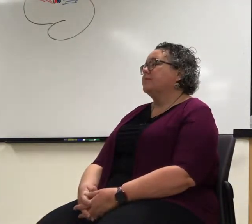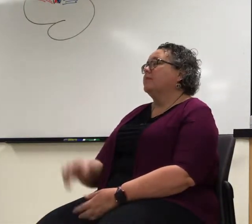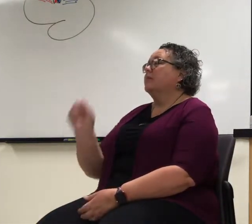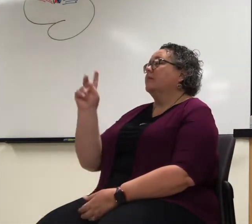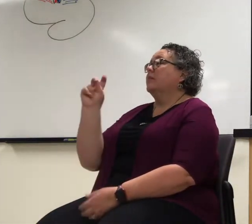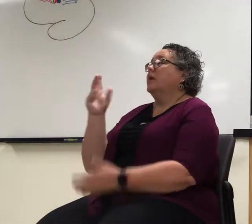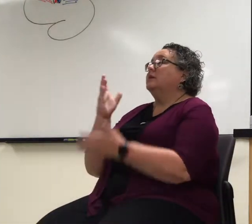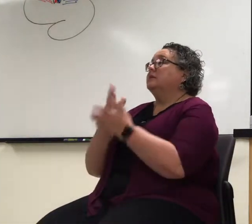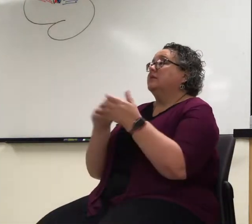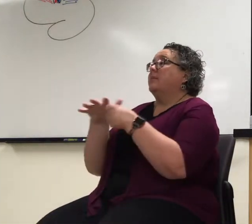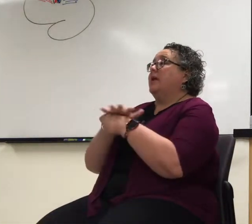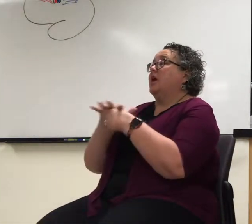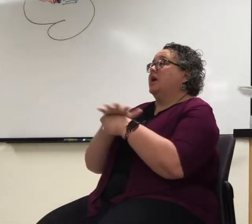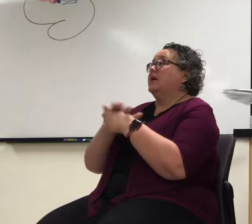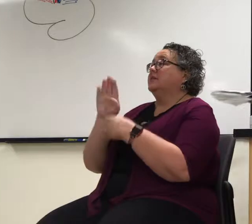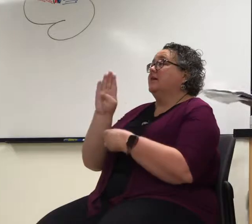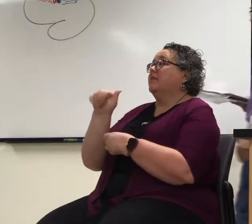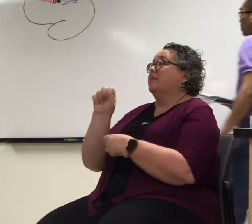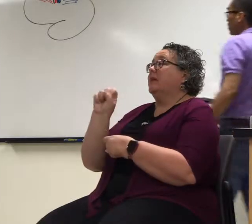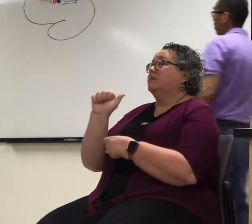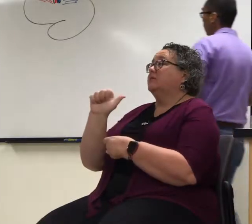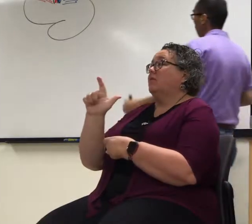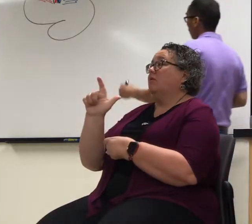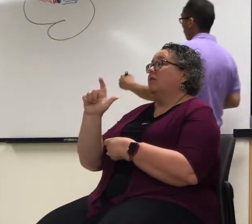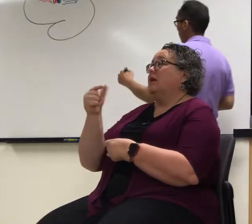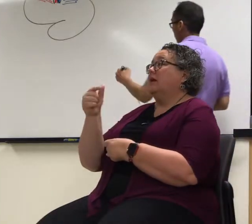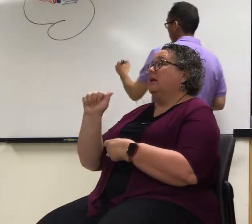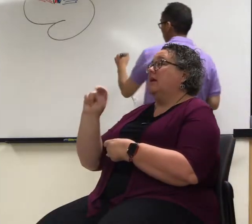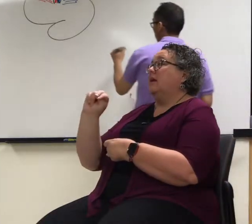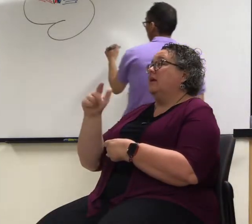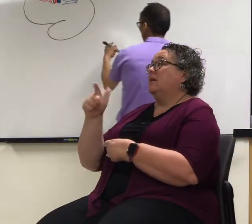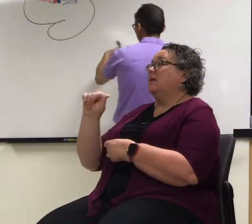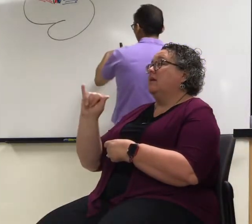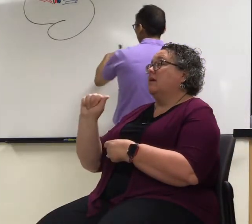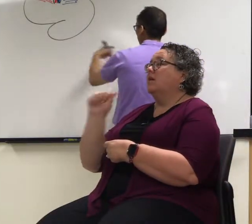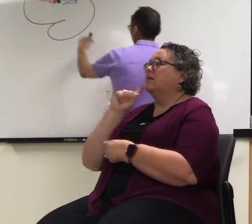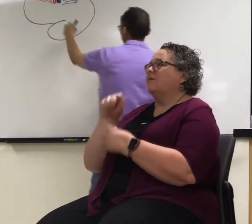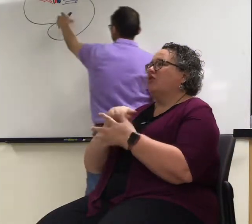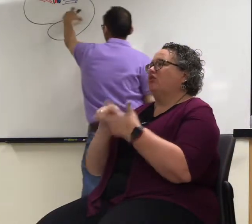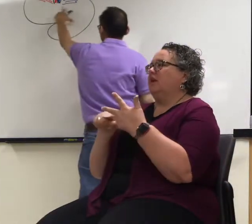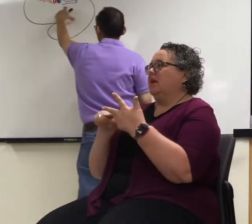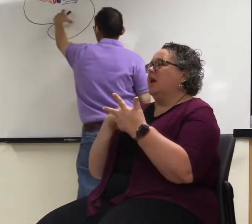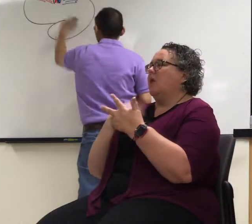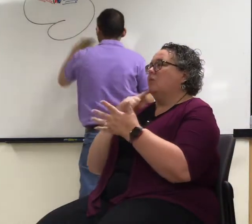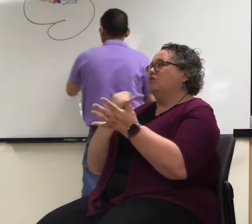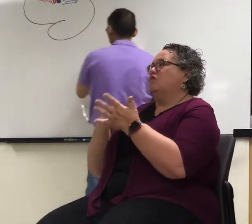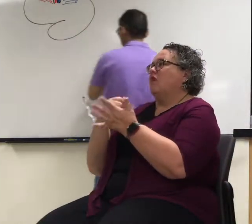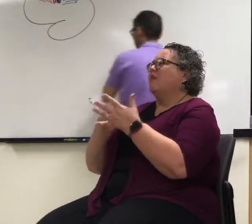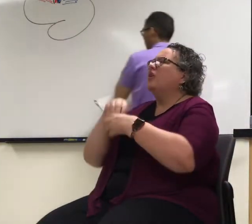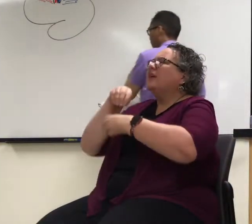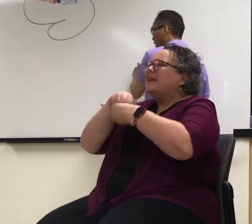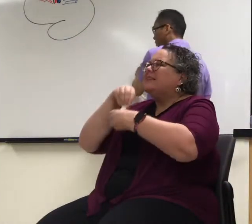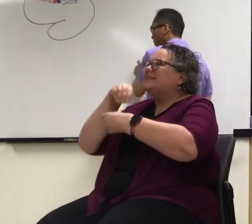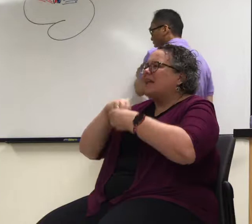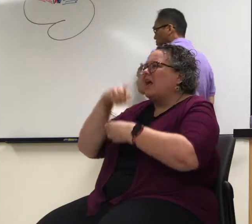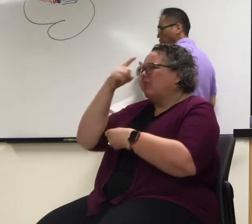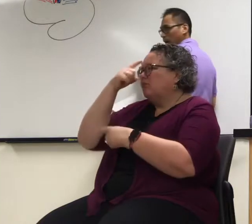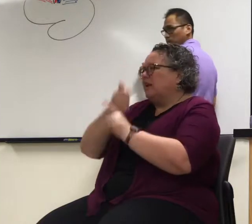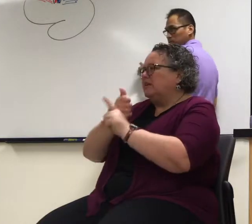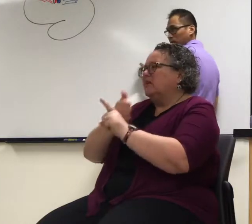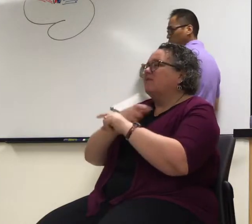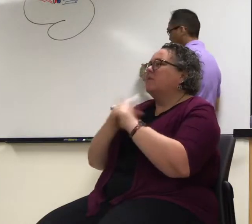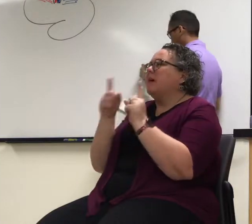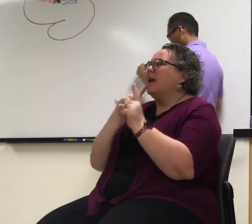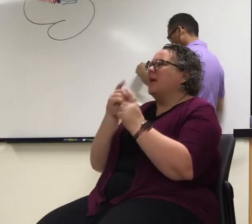Okay, some areas of the basal ganglia, there are three things. They include, they're inside the brain, but just for a diagram purpose, I'll